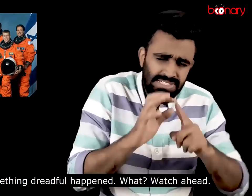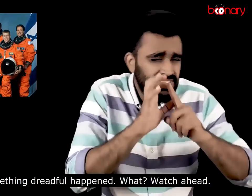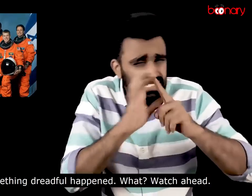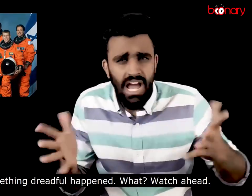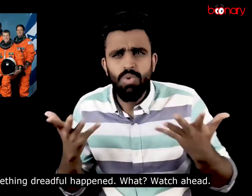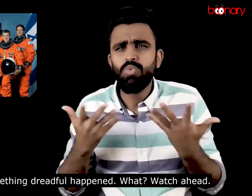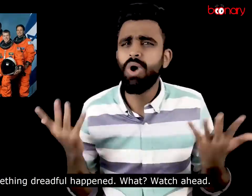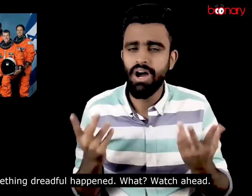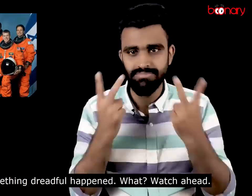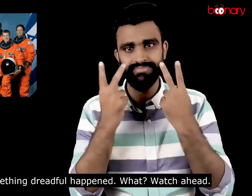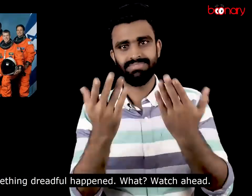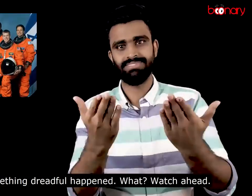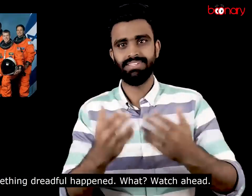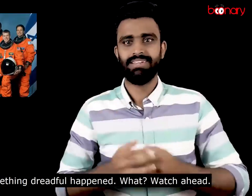happened. What? Watch ahead.